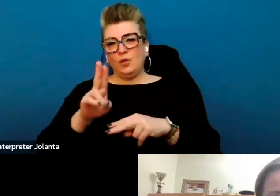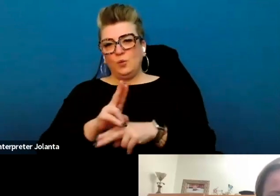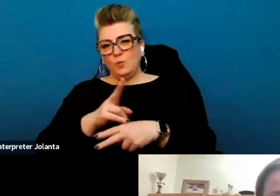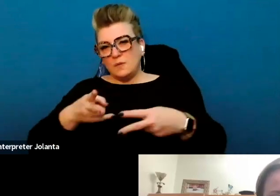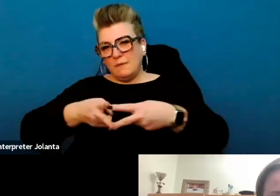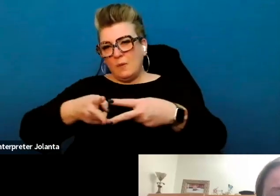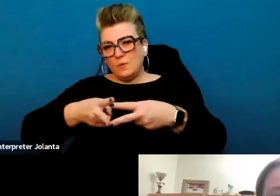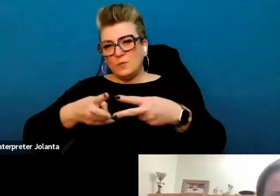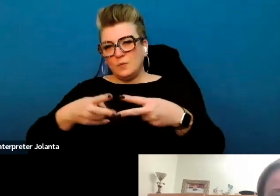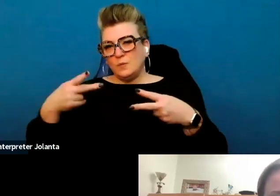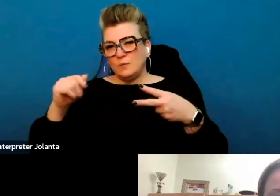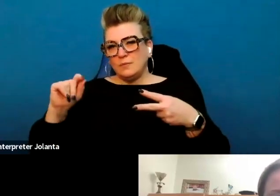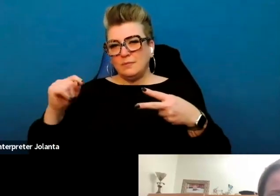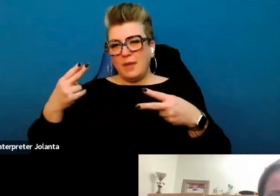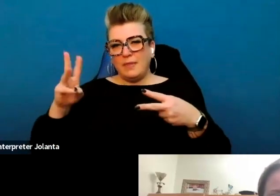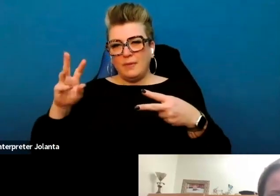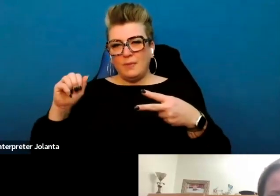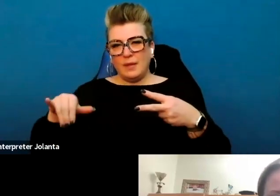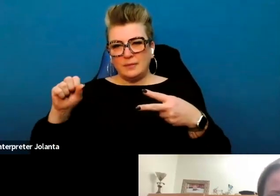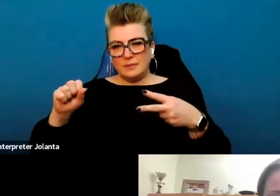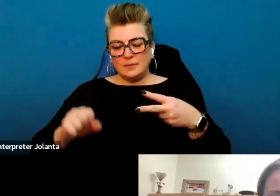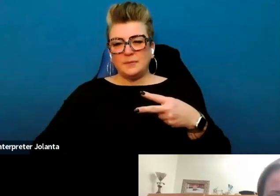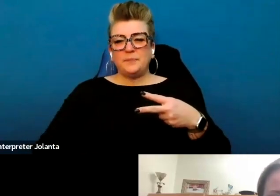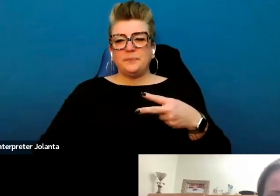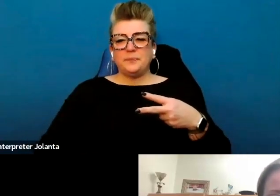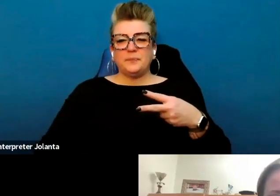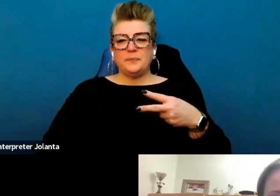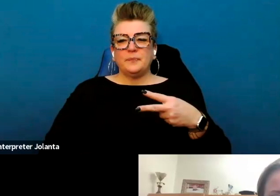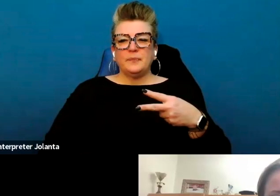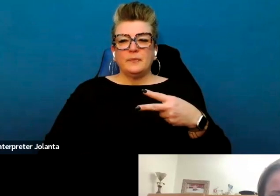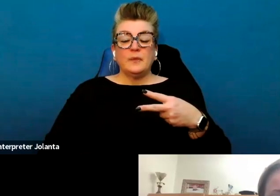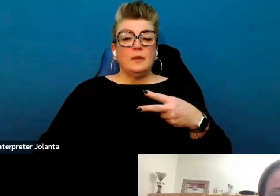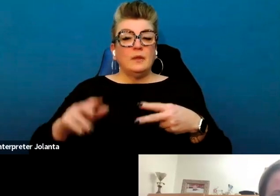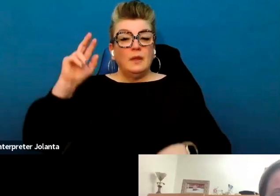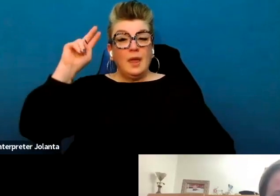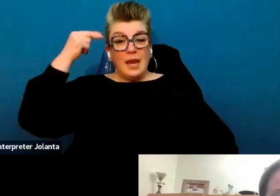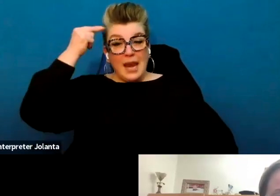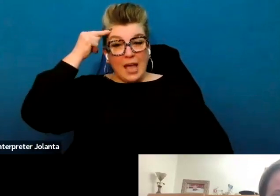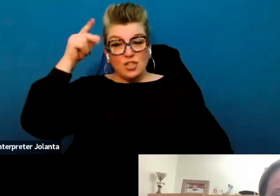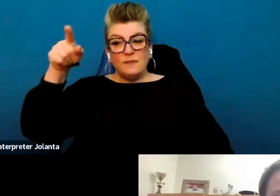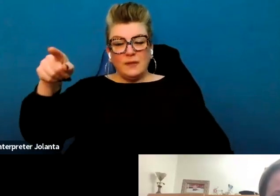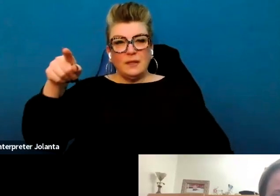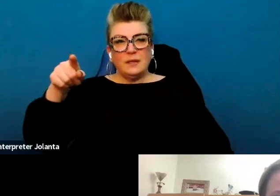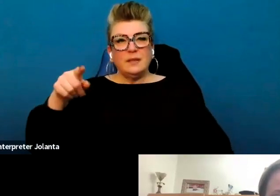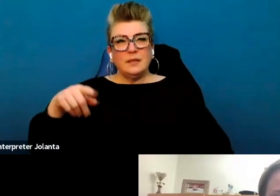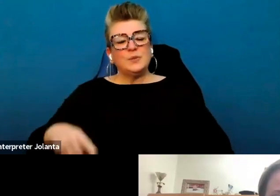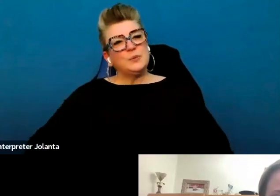two pathways. Turns out that, yeah, Nashville, it's been a challenge